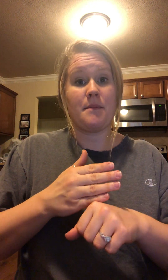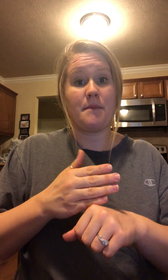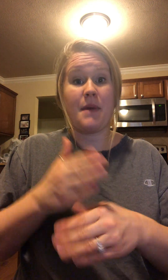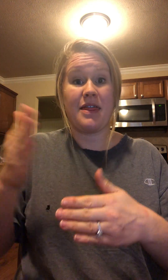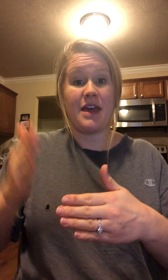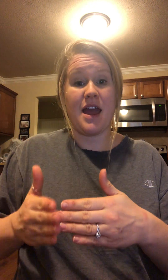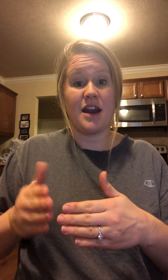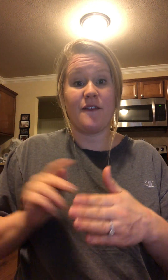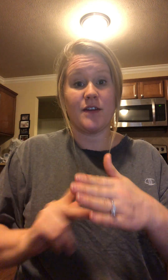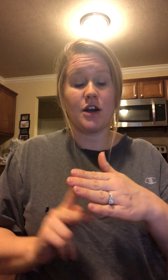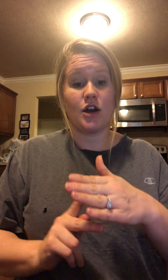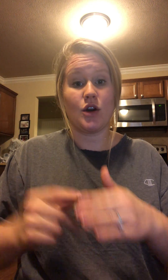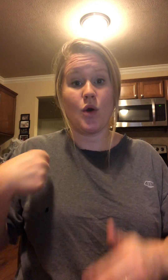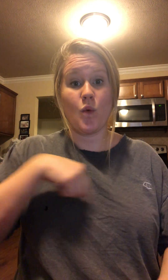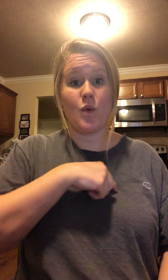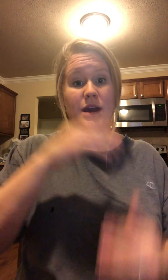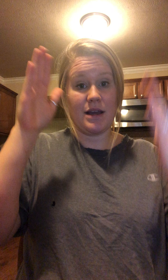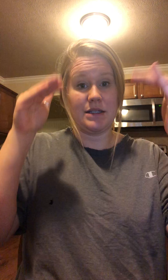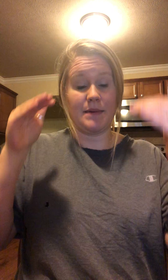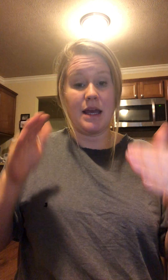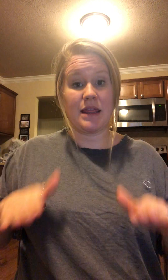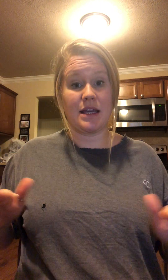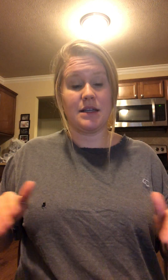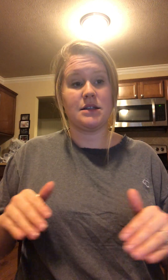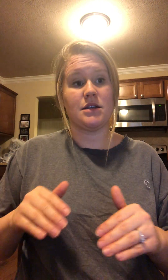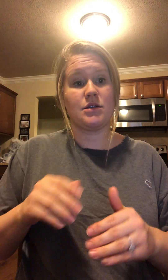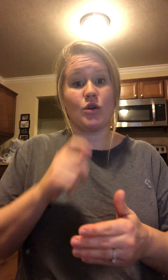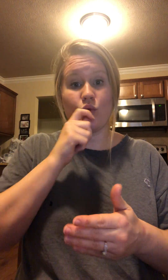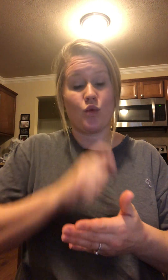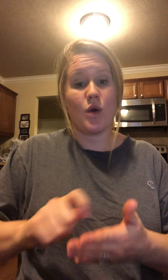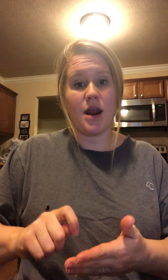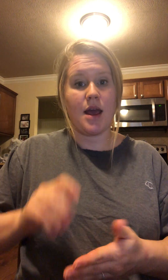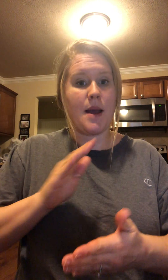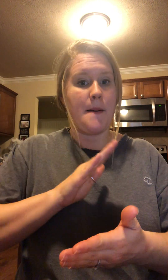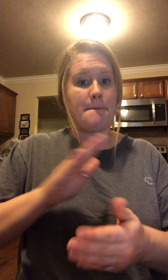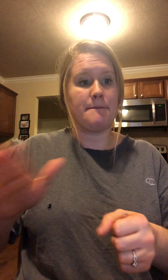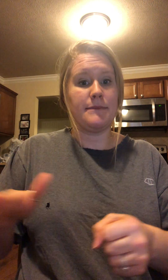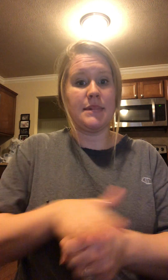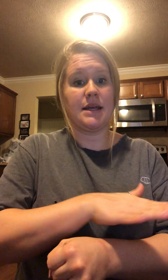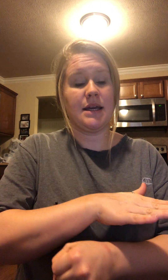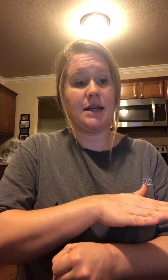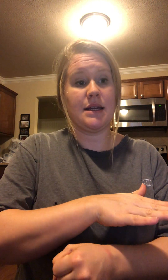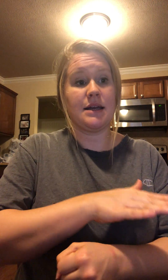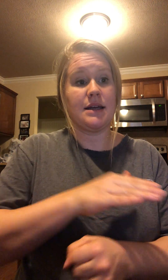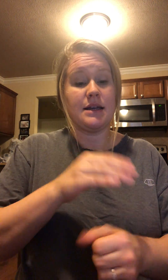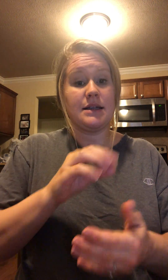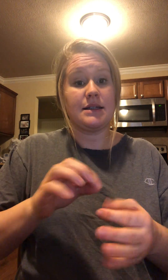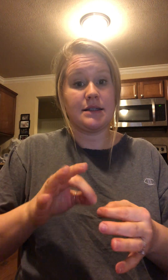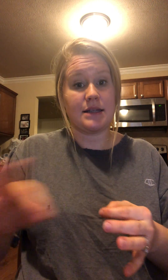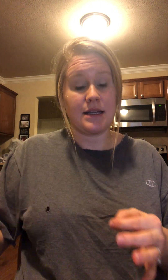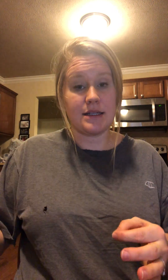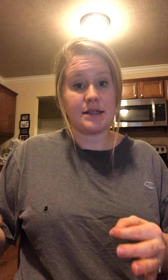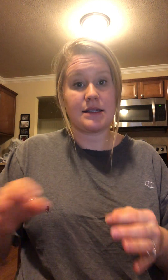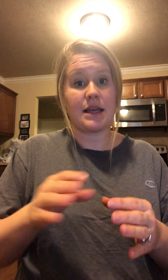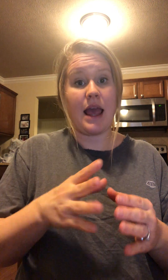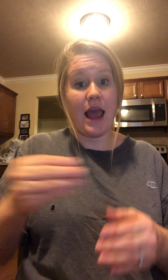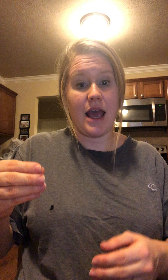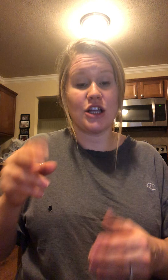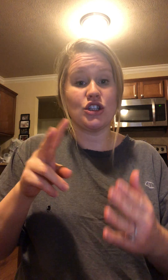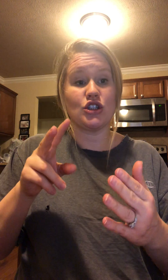the kids to be writing complete sentences and stories. To get them to this point, we start out